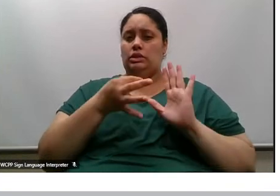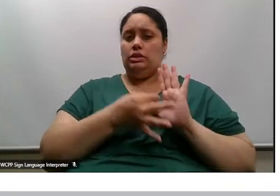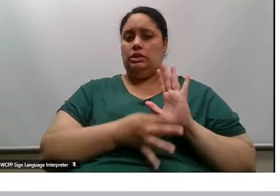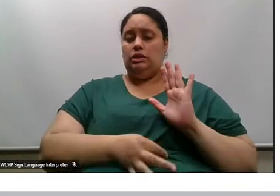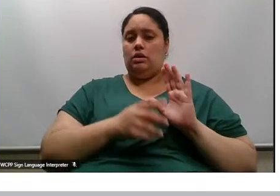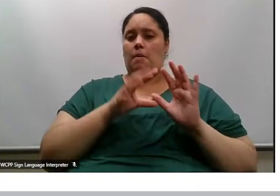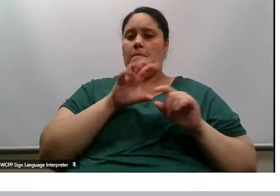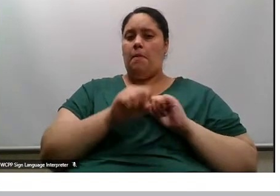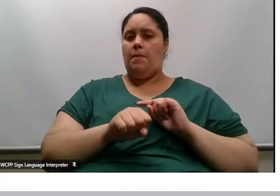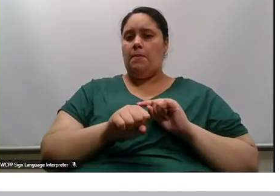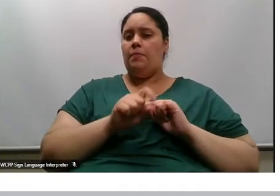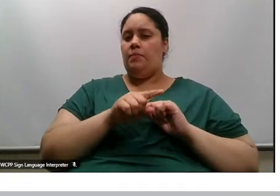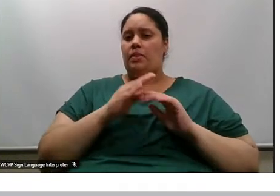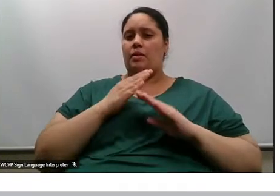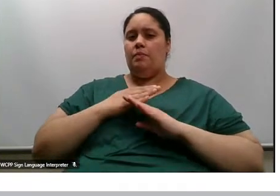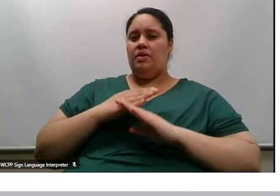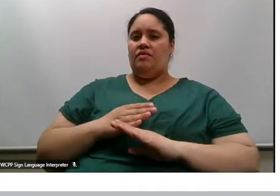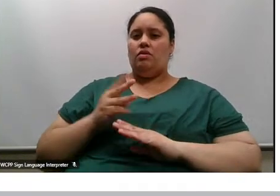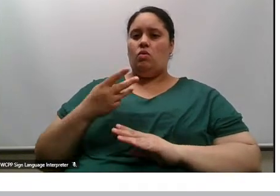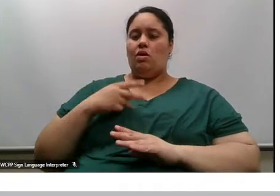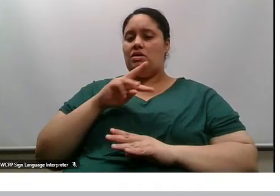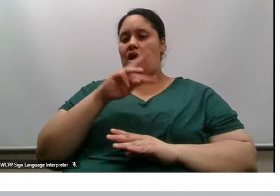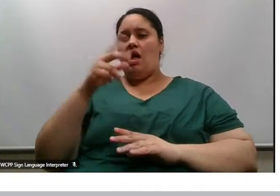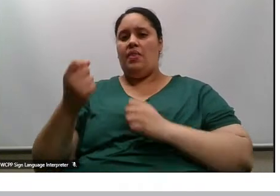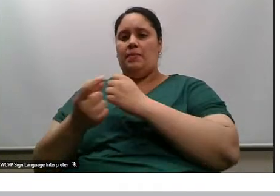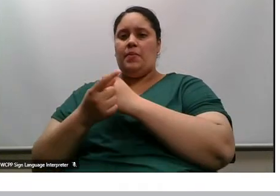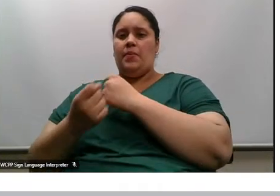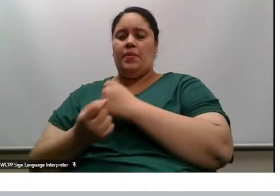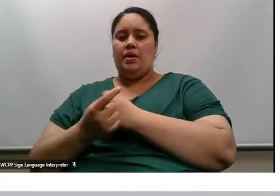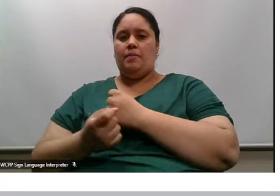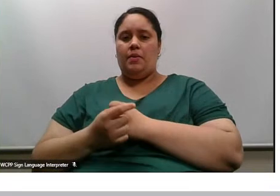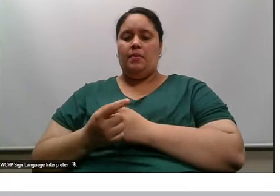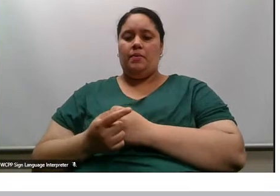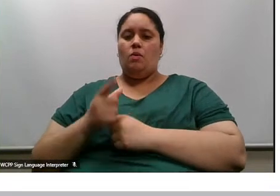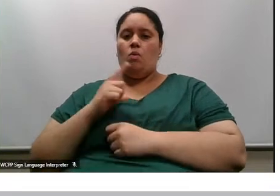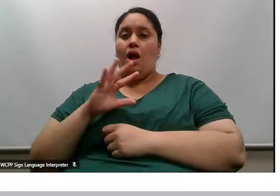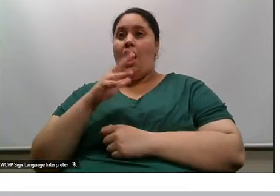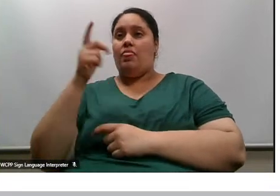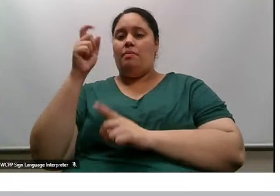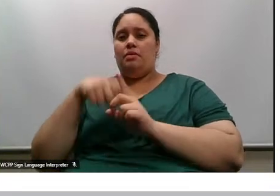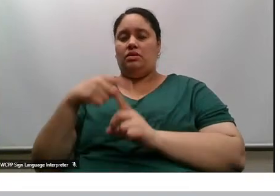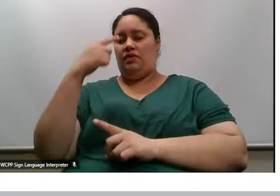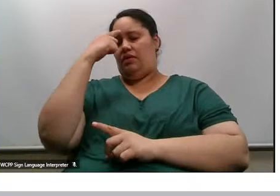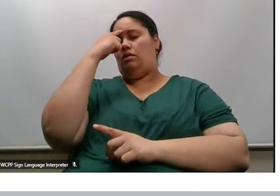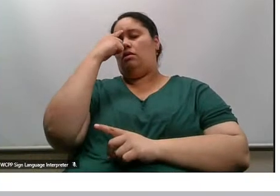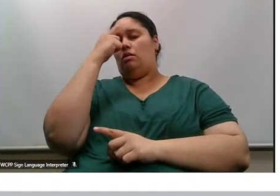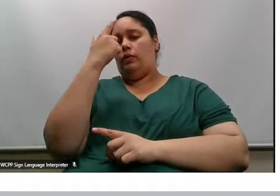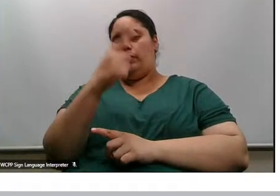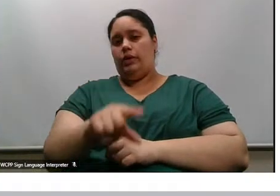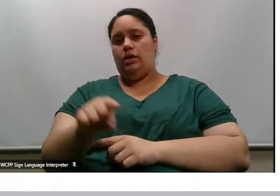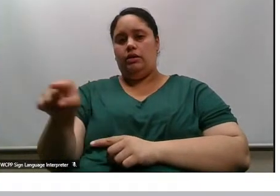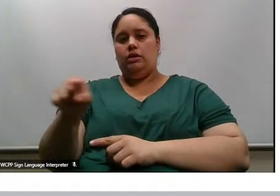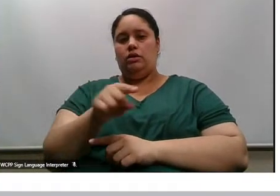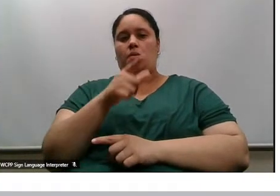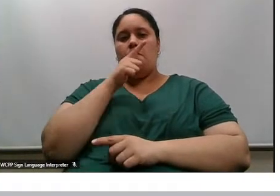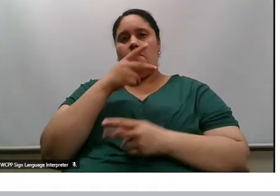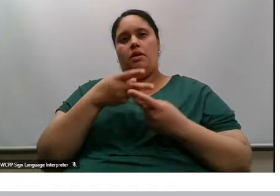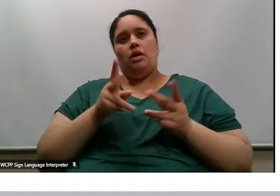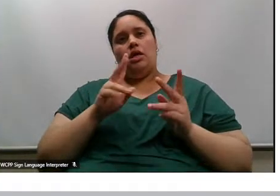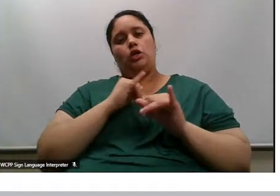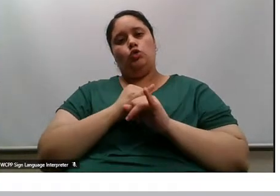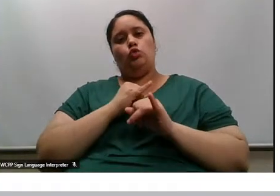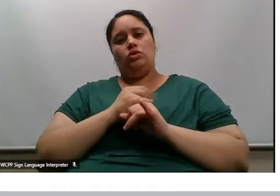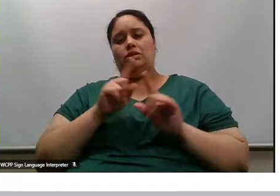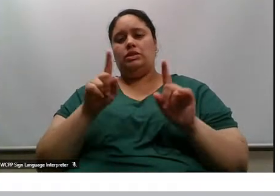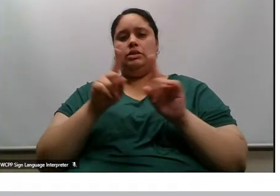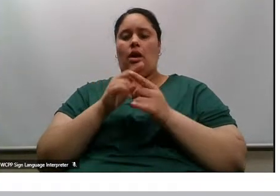matter would have prevented other instances whereby someone would have thought in a public institution, they have the